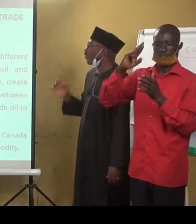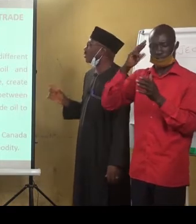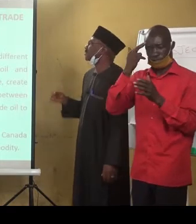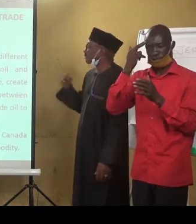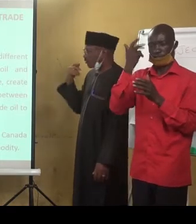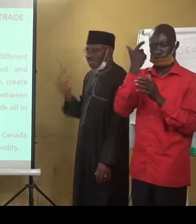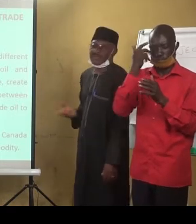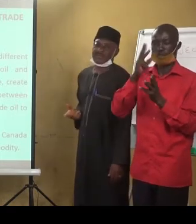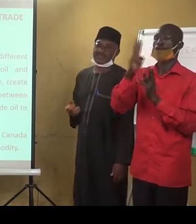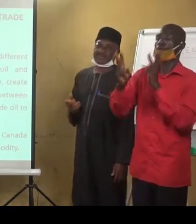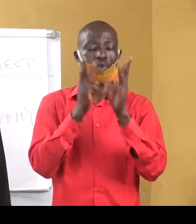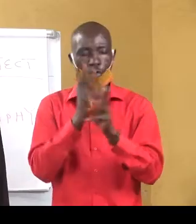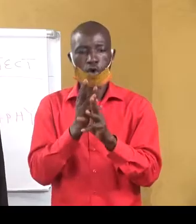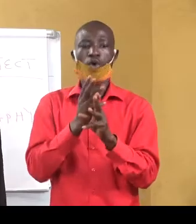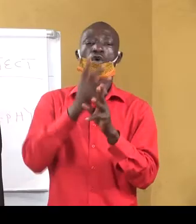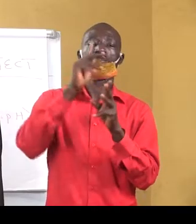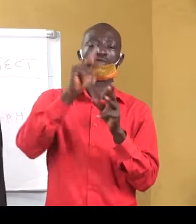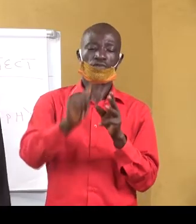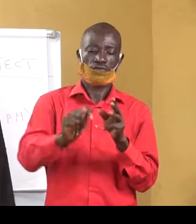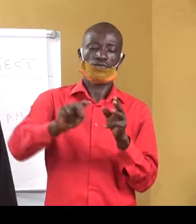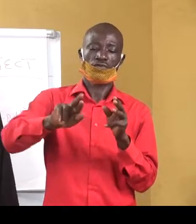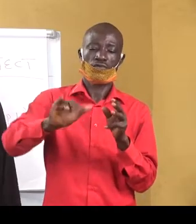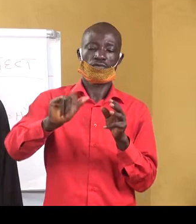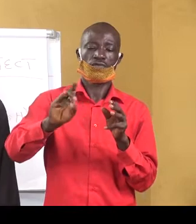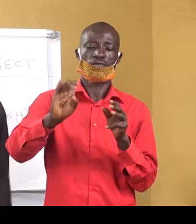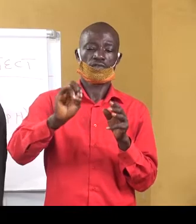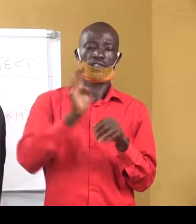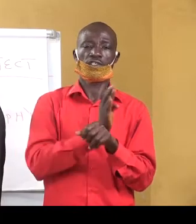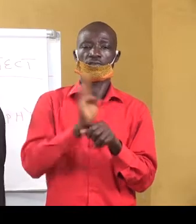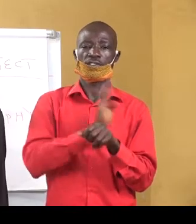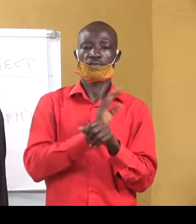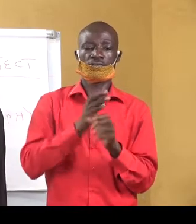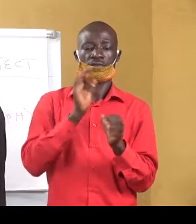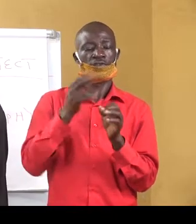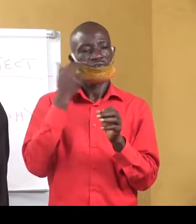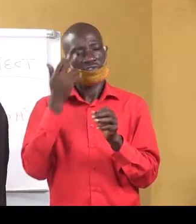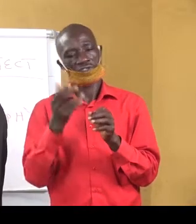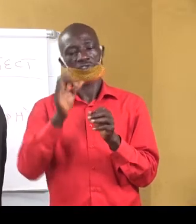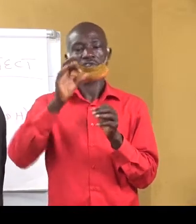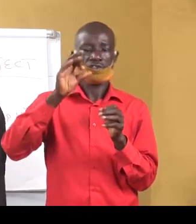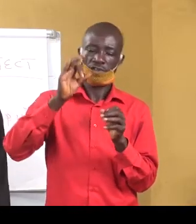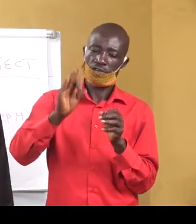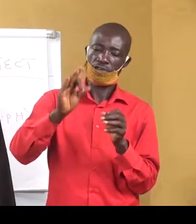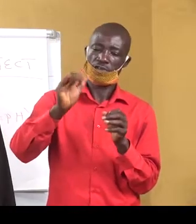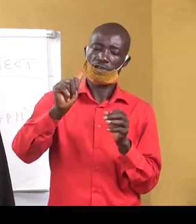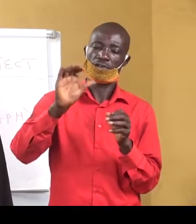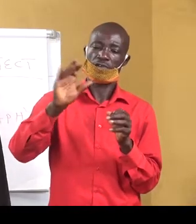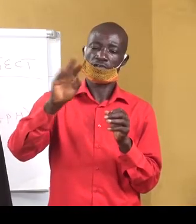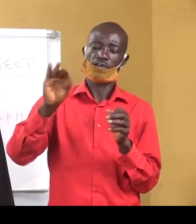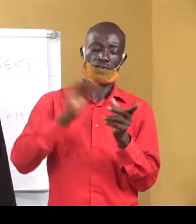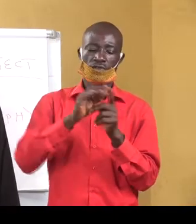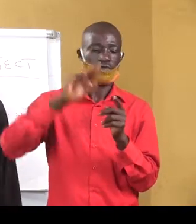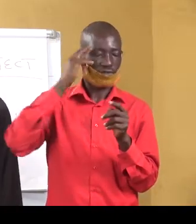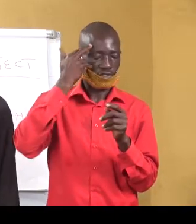for world trade. So don't be confused when you see either factor influencing international trade